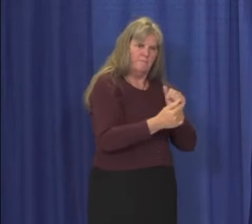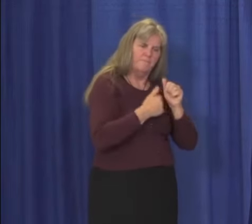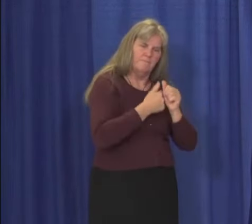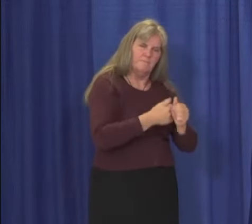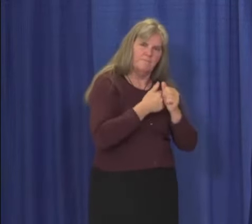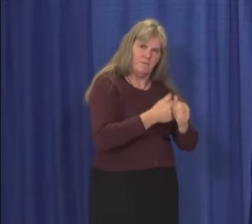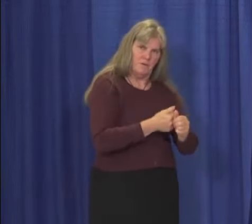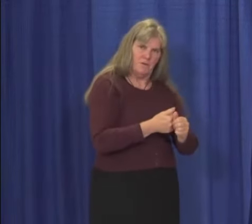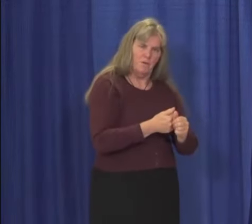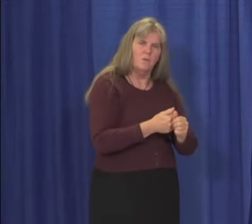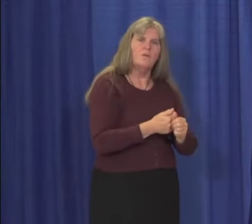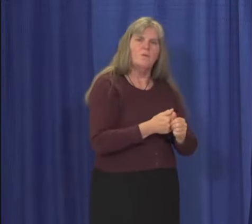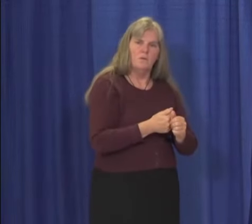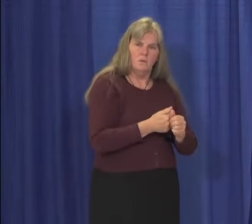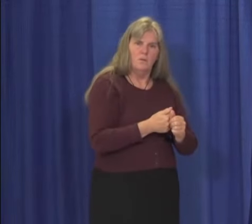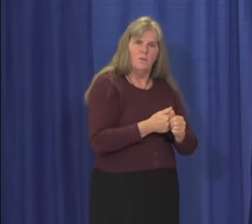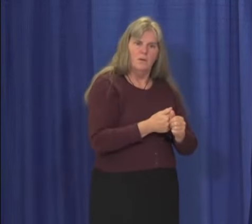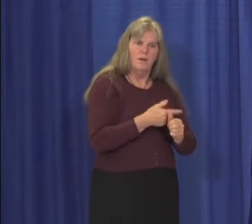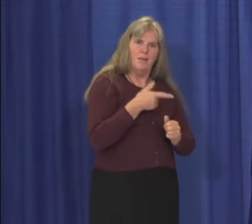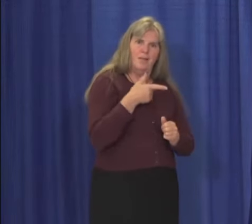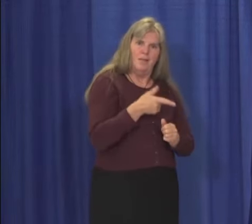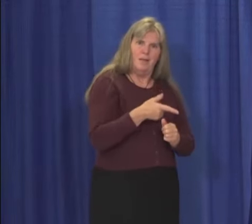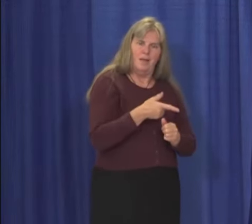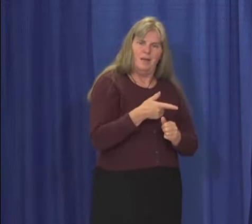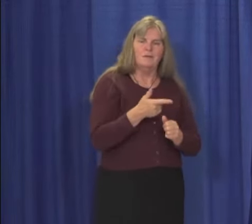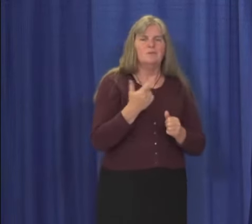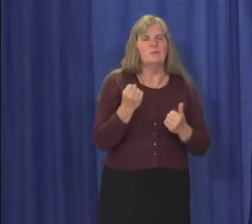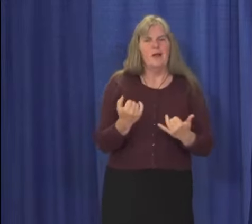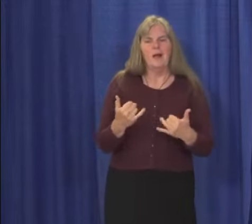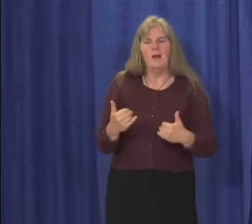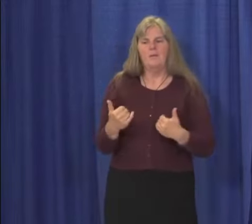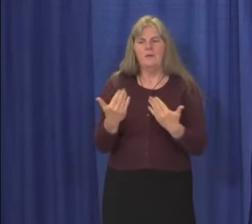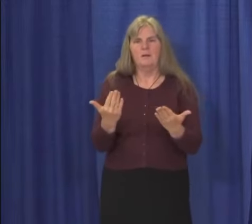measures, that I now make the following recommendations.